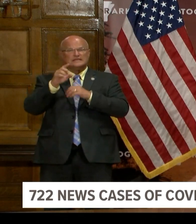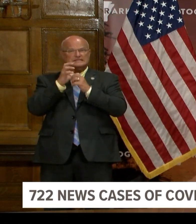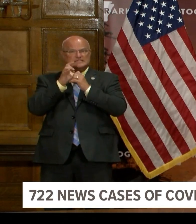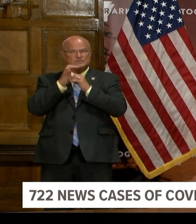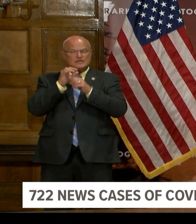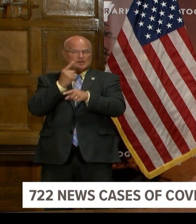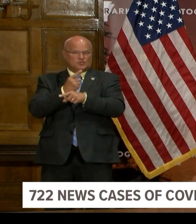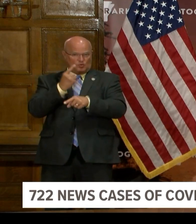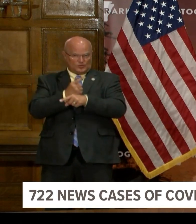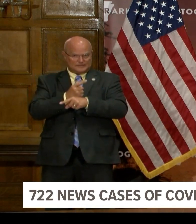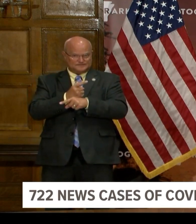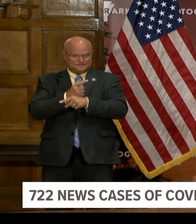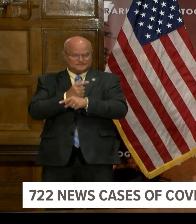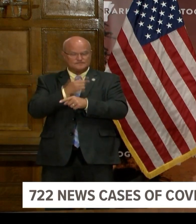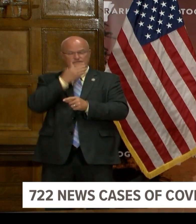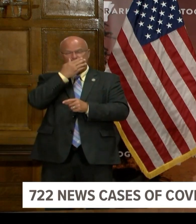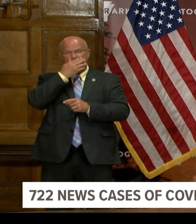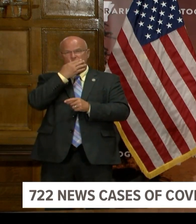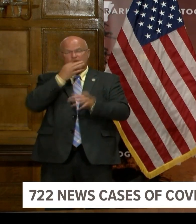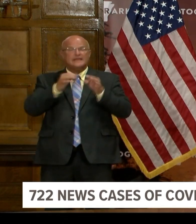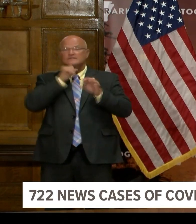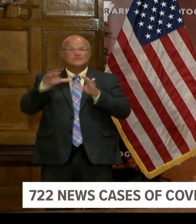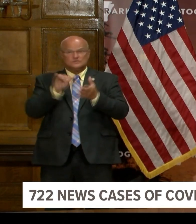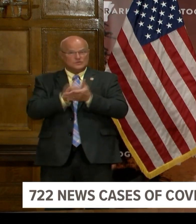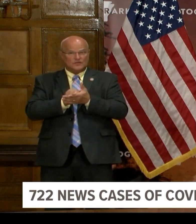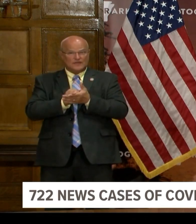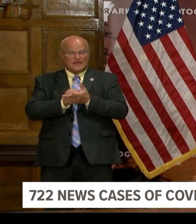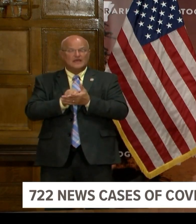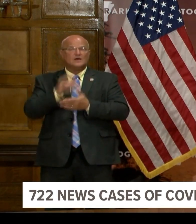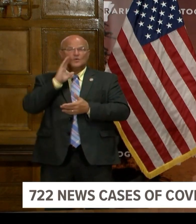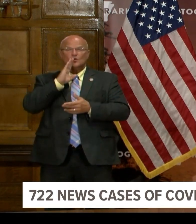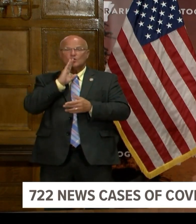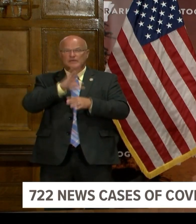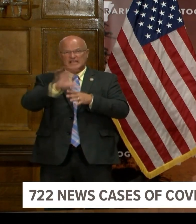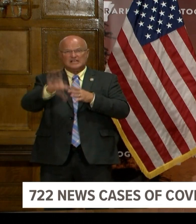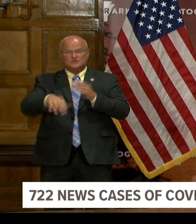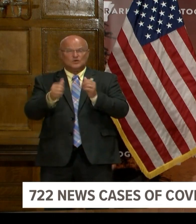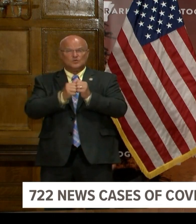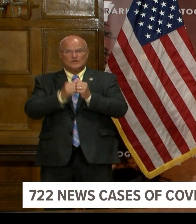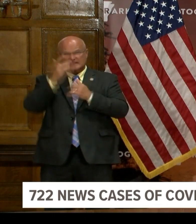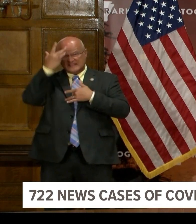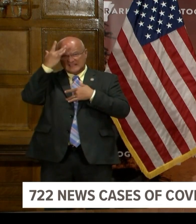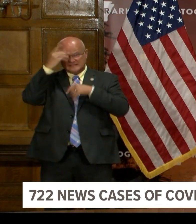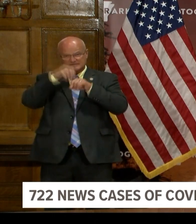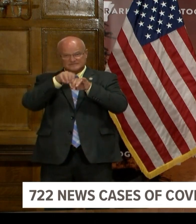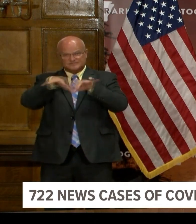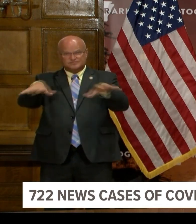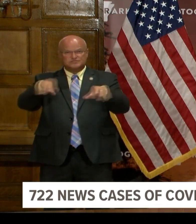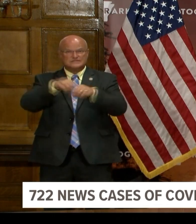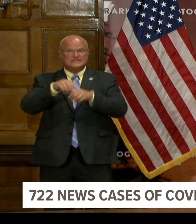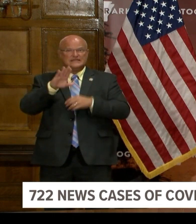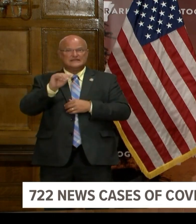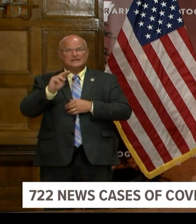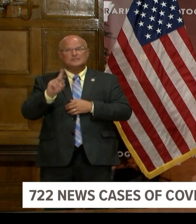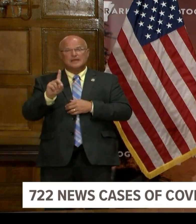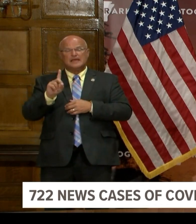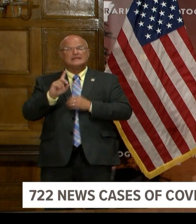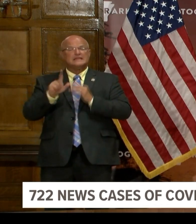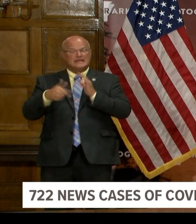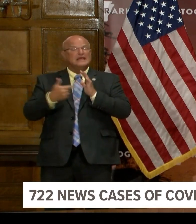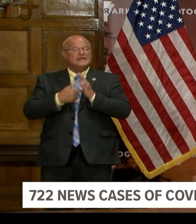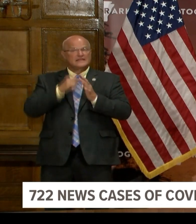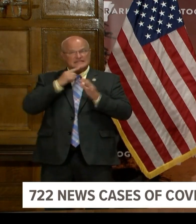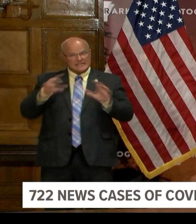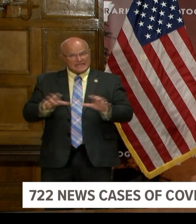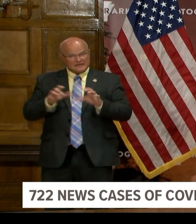appropriate. If we don't do that, there will be consequences with infections in the bands. This is an